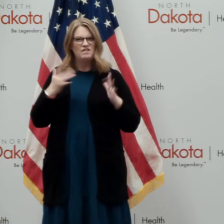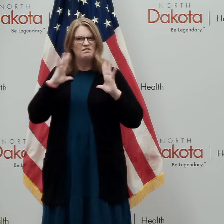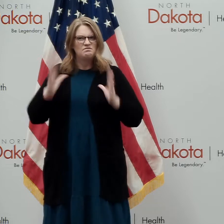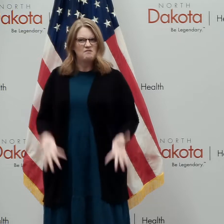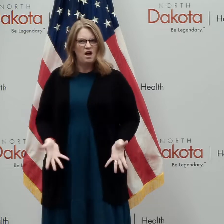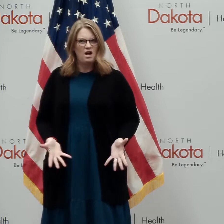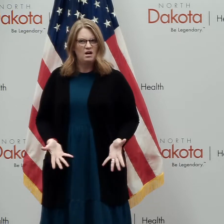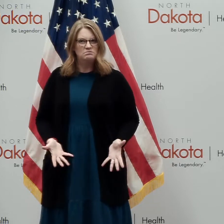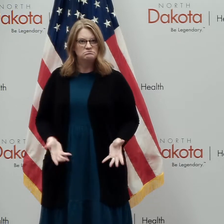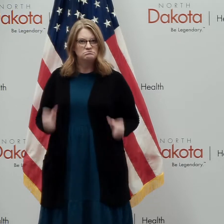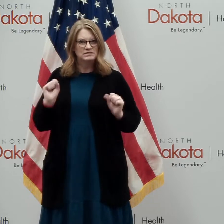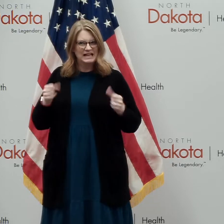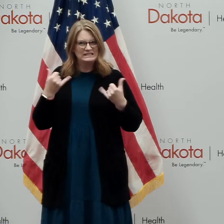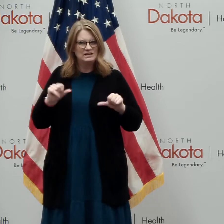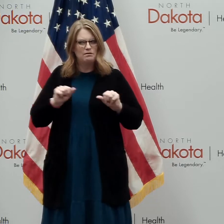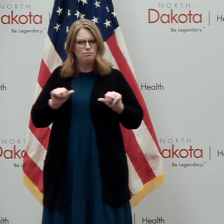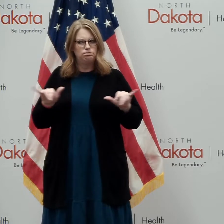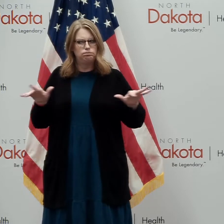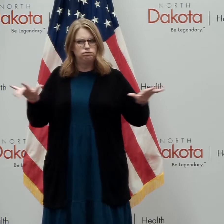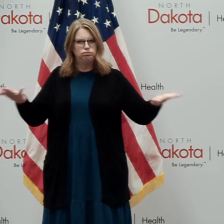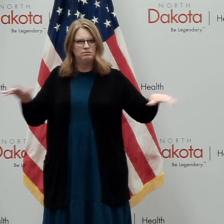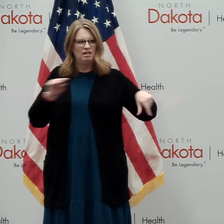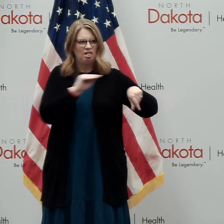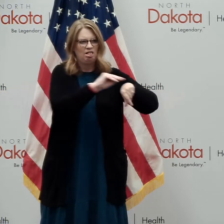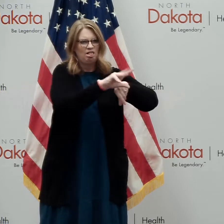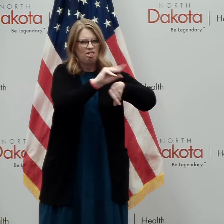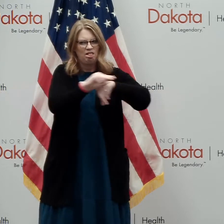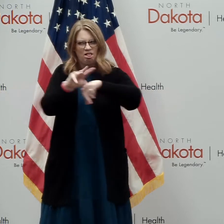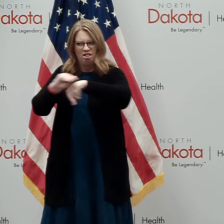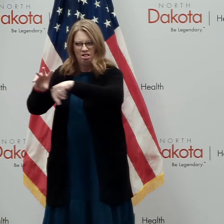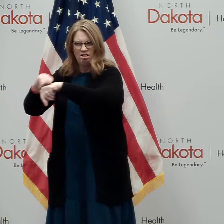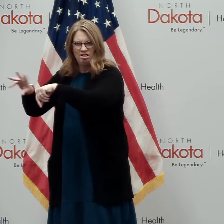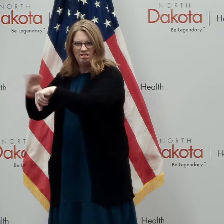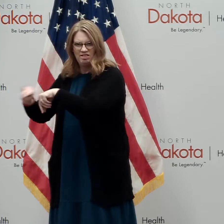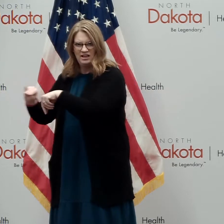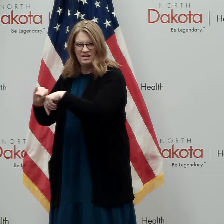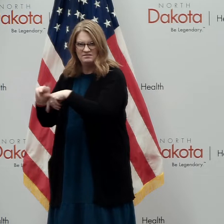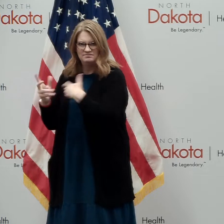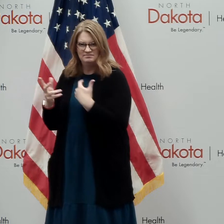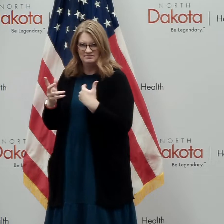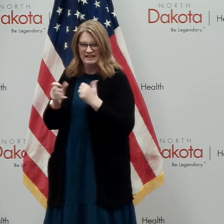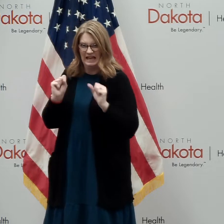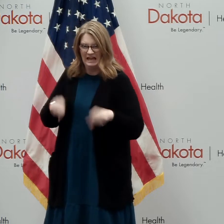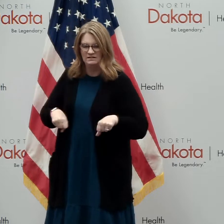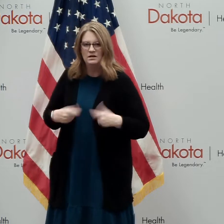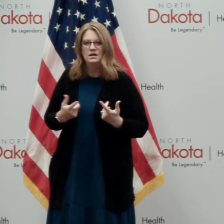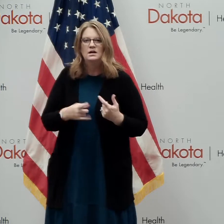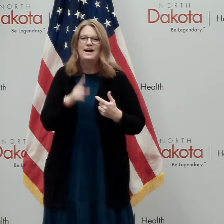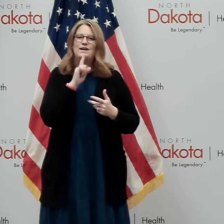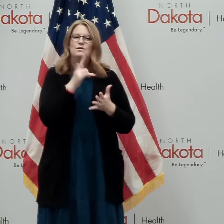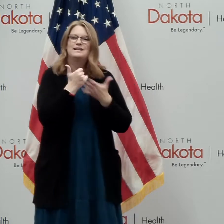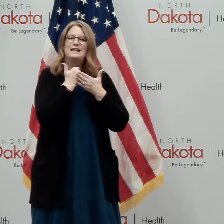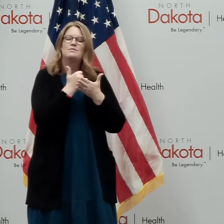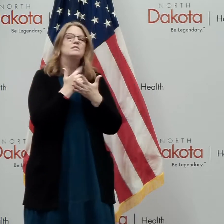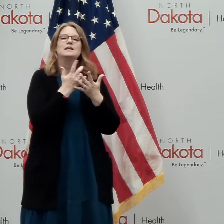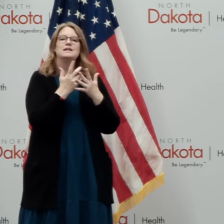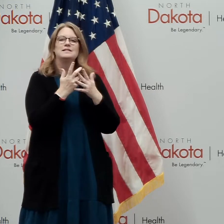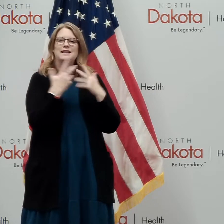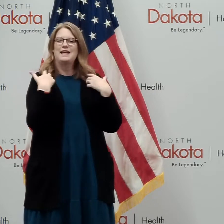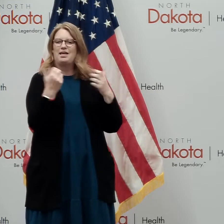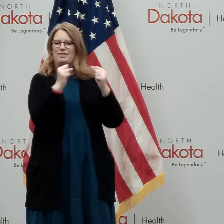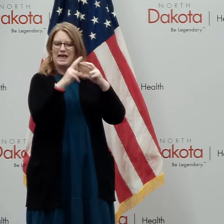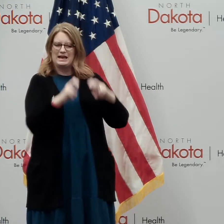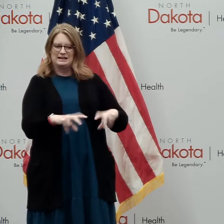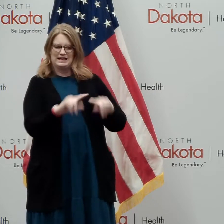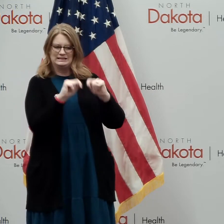disease. So again, I want to thank all the hardworking people on our health analytics team within the North Dakota Department of Health